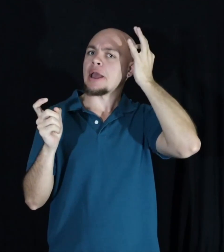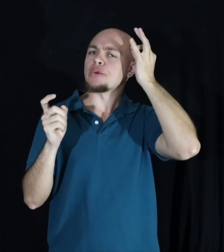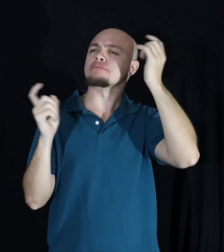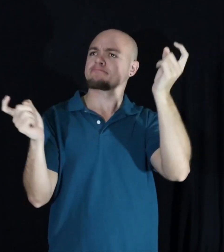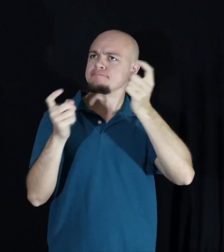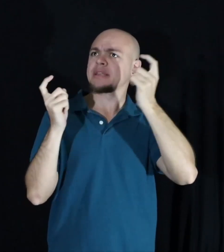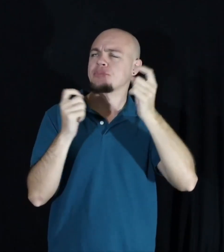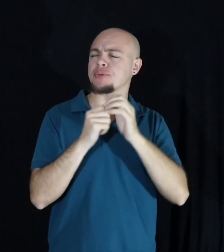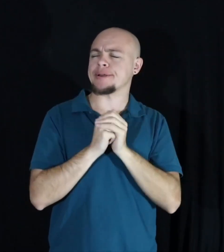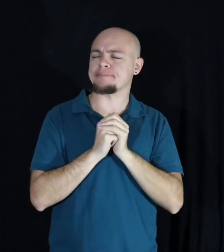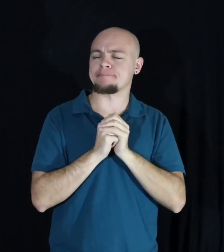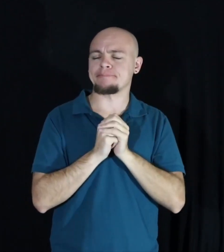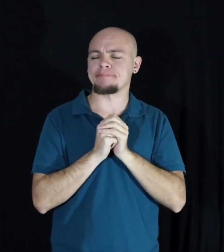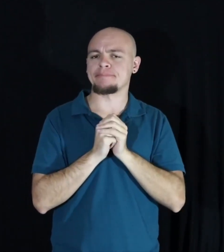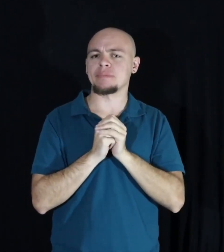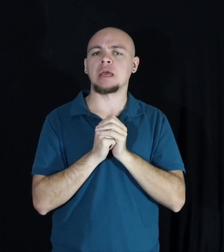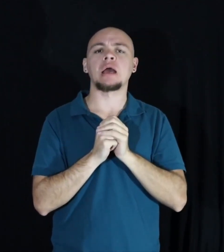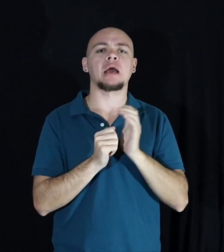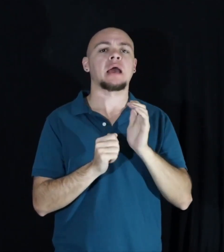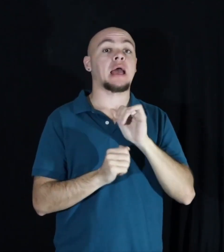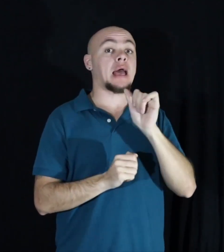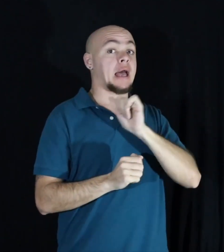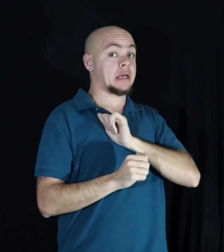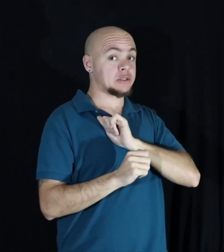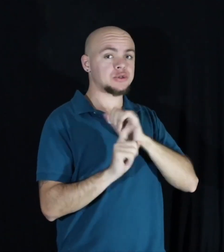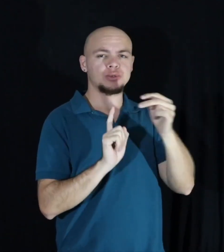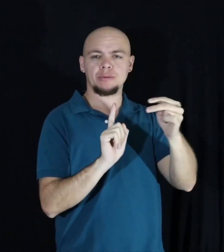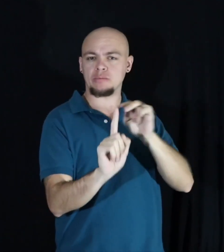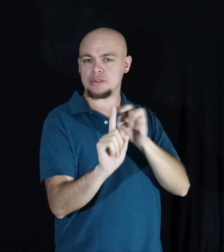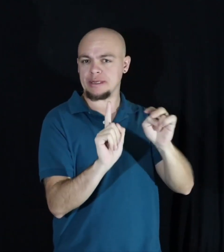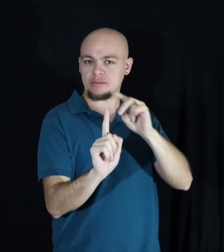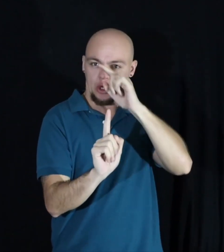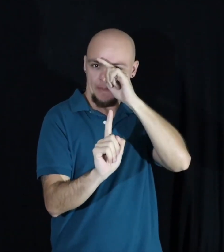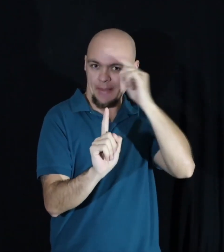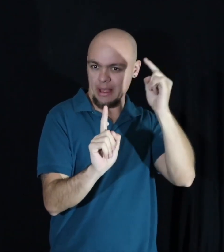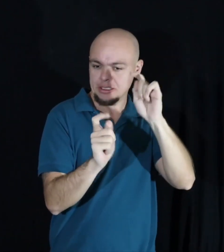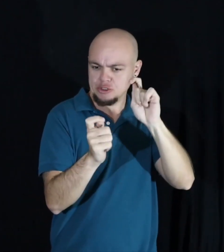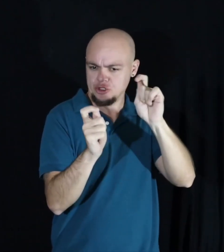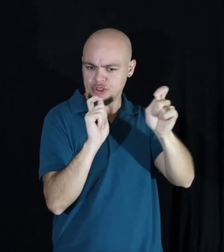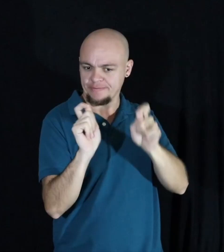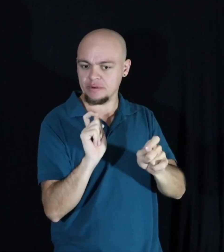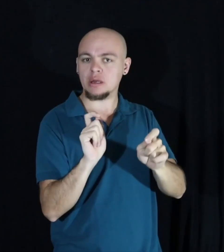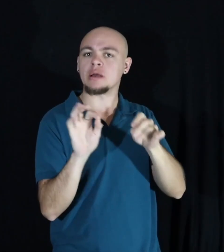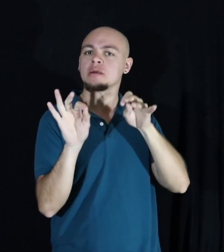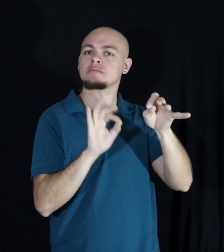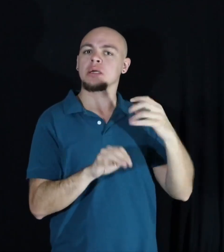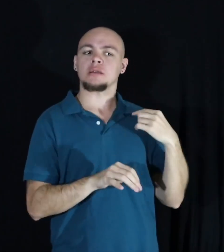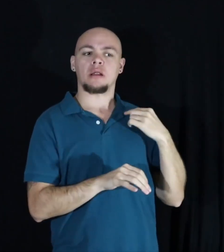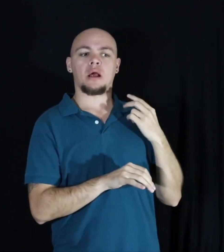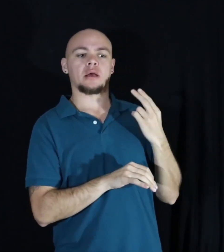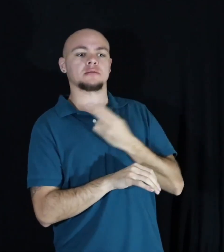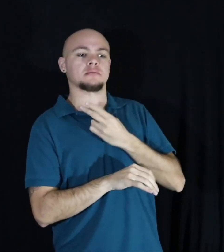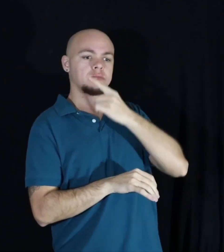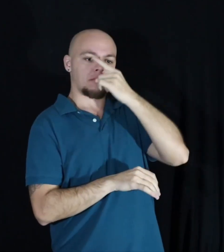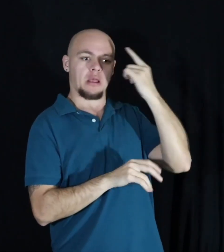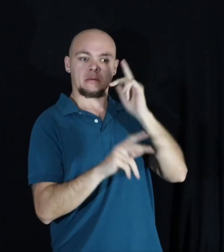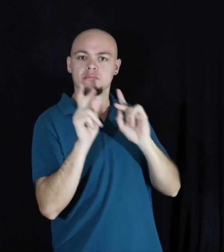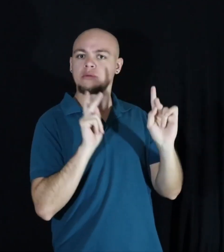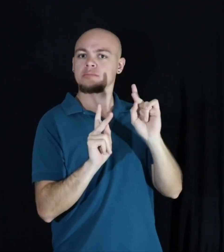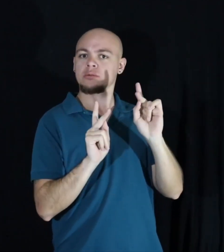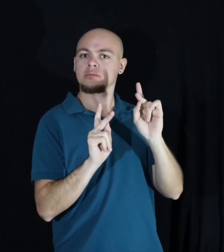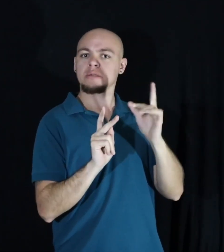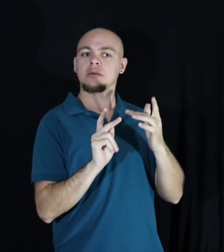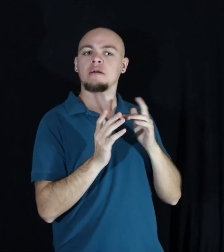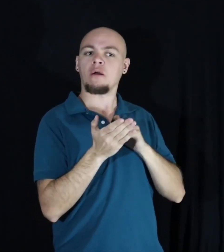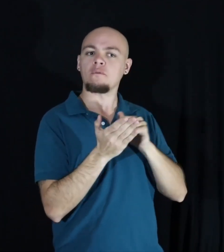We believe that by shifting attitudes and perceptions of Blackness, we can explain how we as Black people are frequently victims